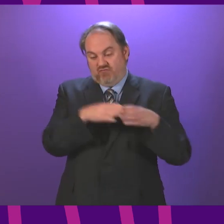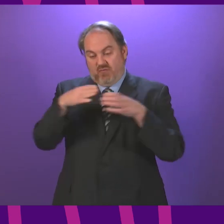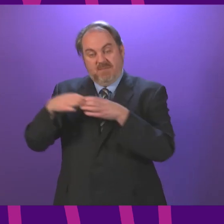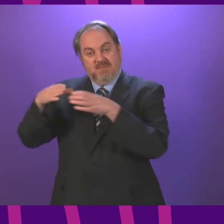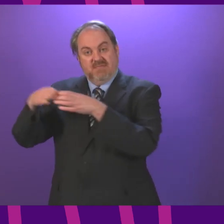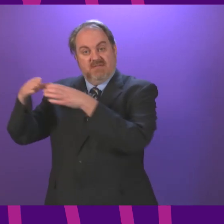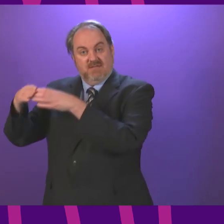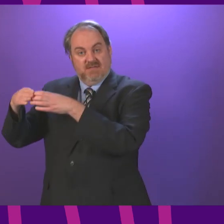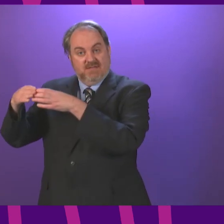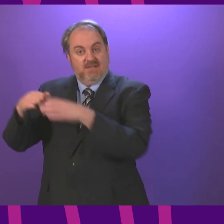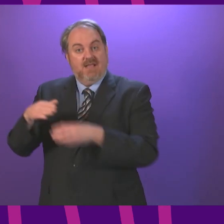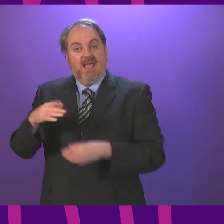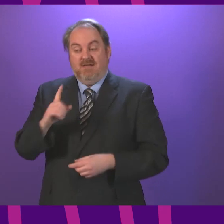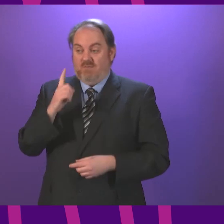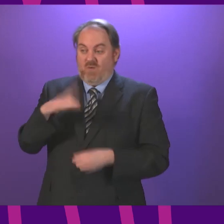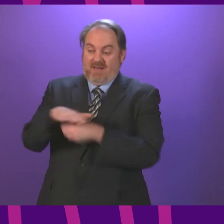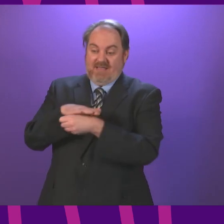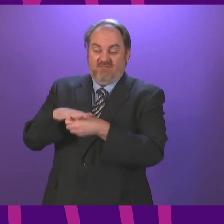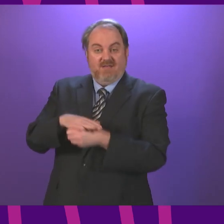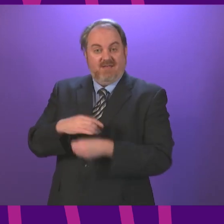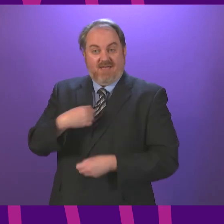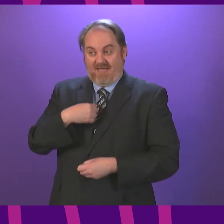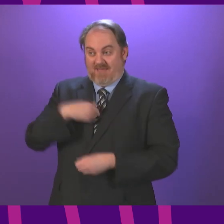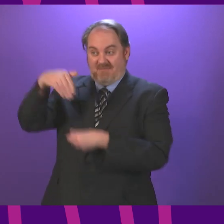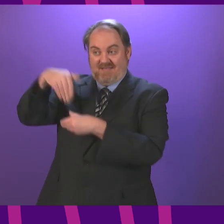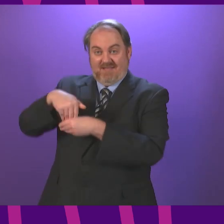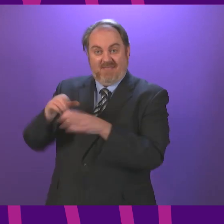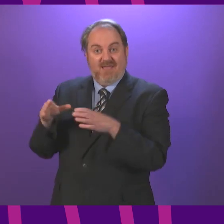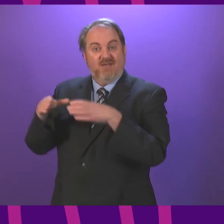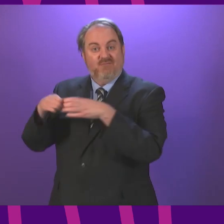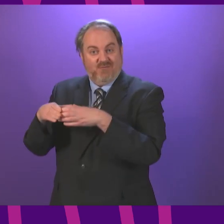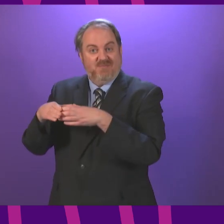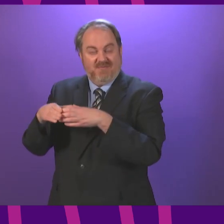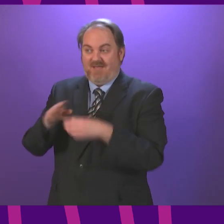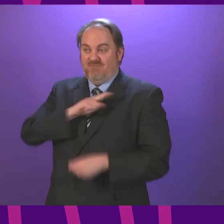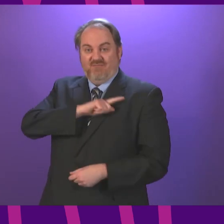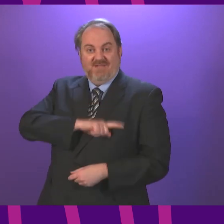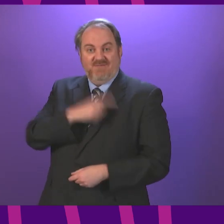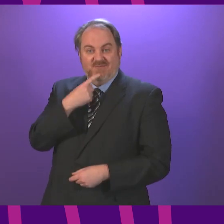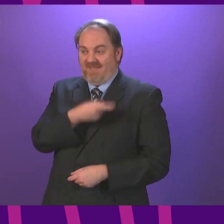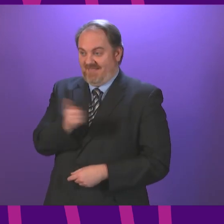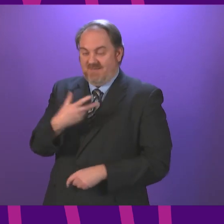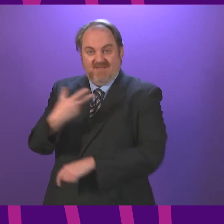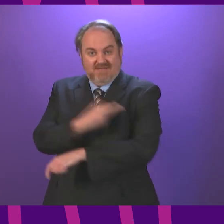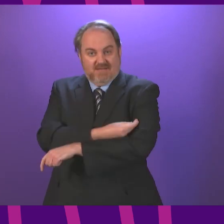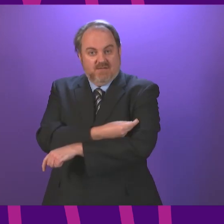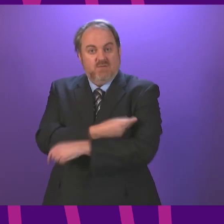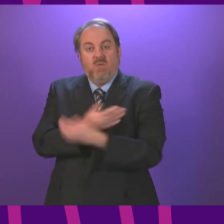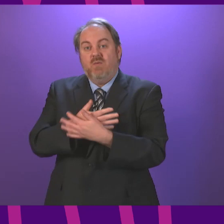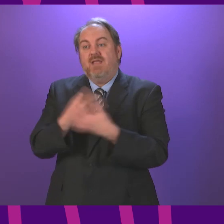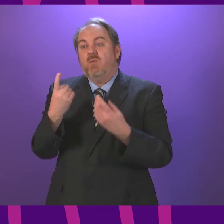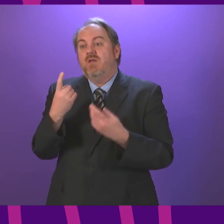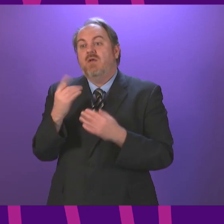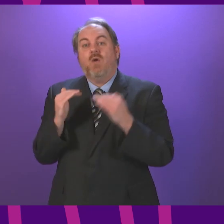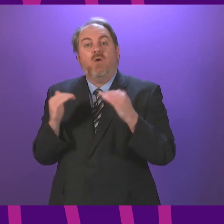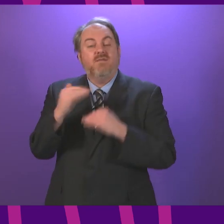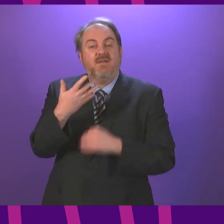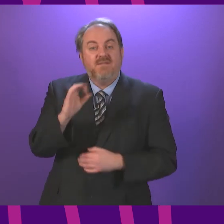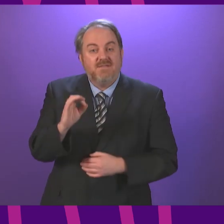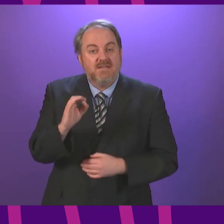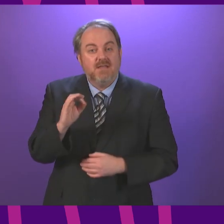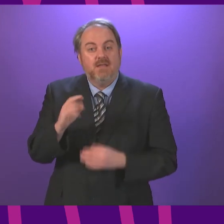to me, presiding officer. We still expect to be able to offer first doses to everyone over 50, to all unpaid carers